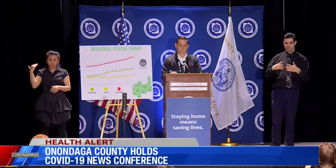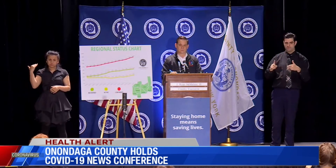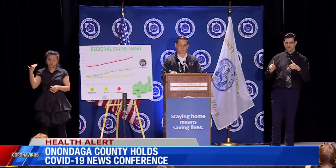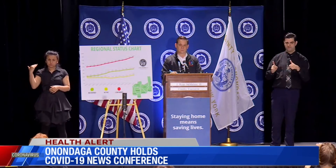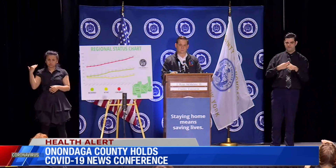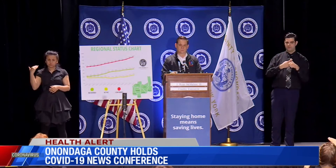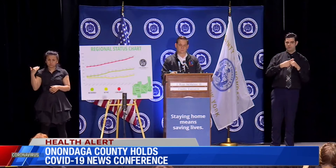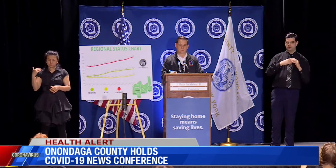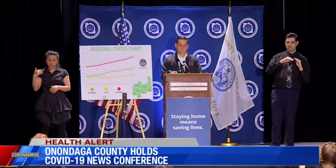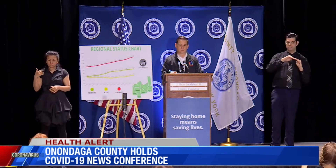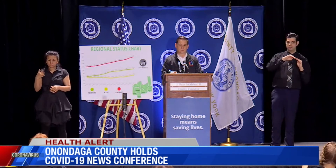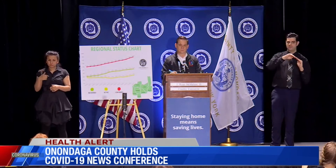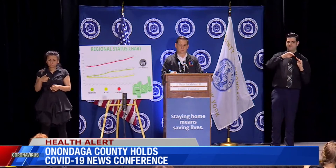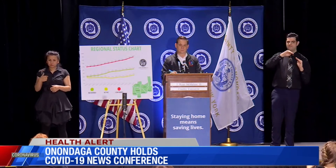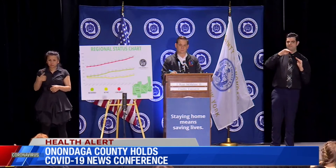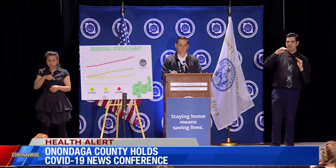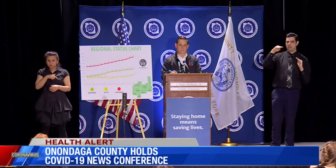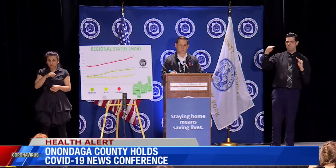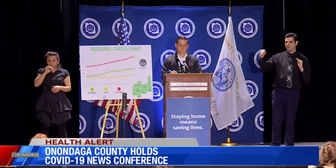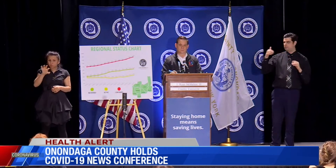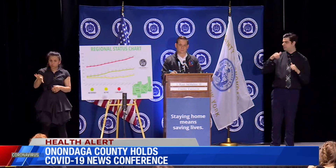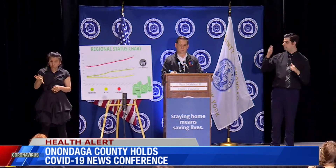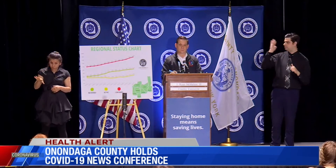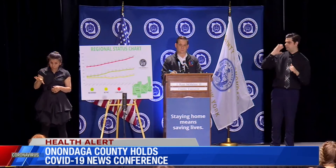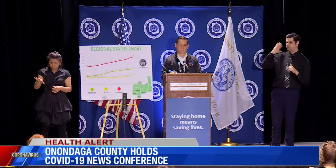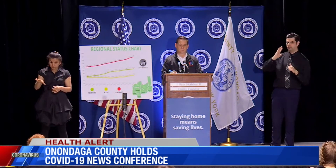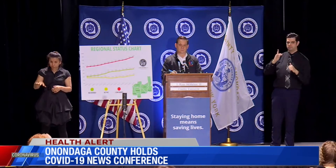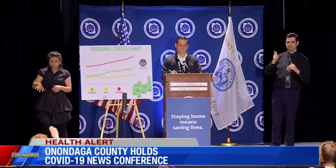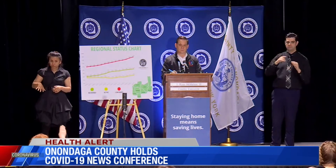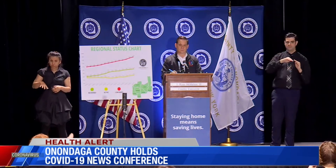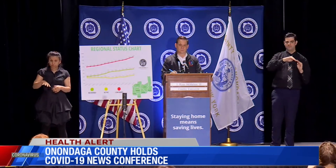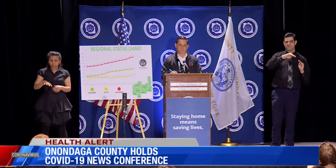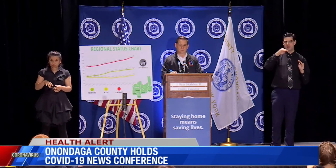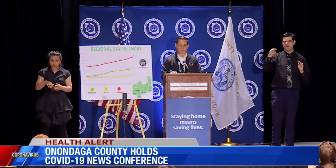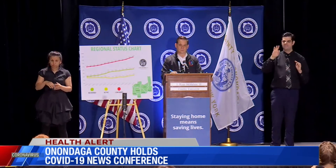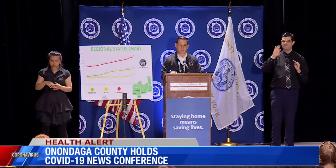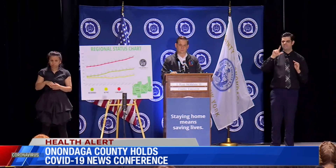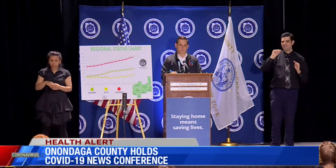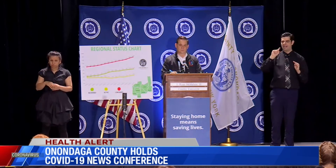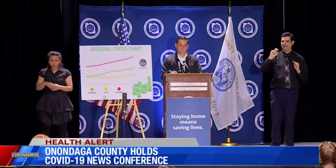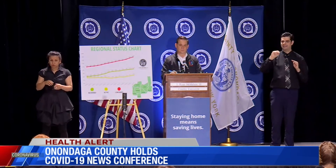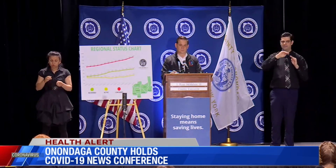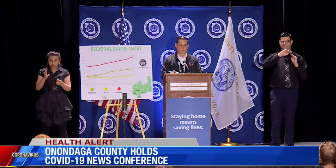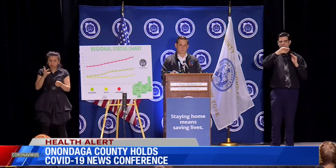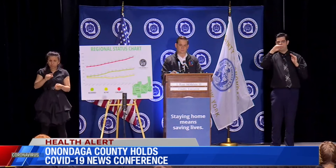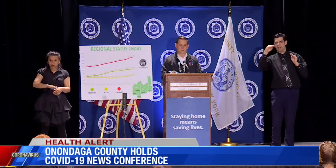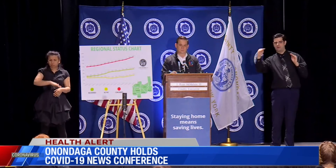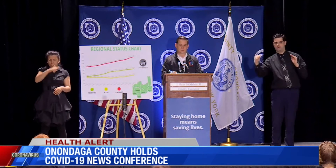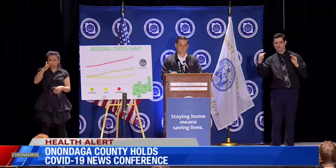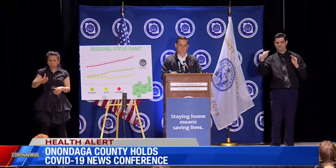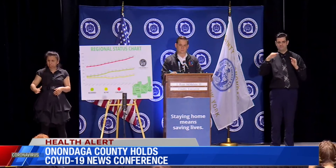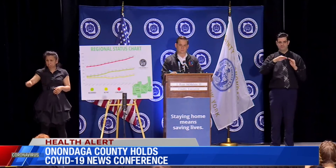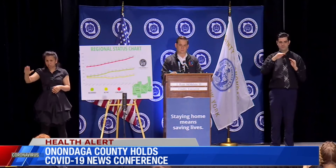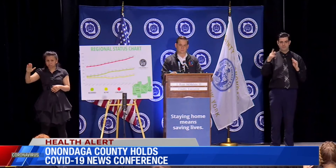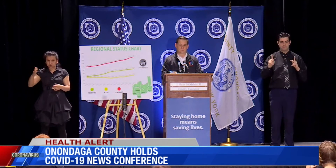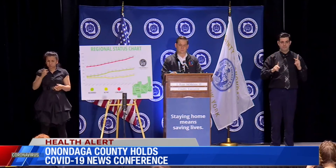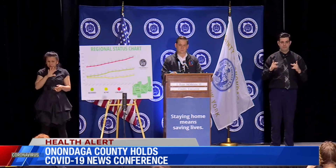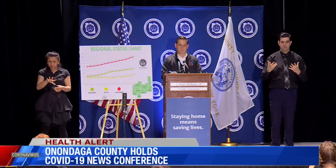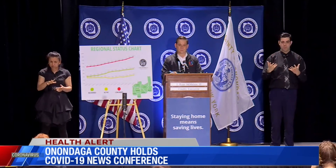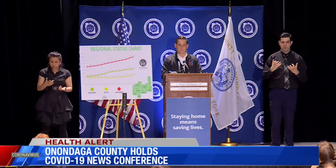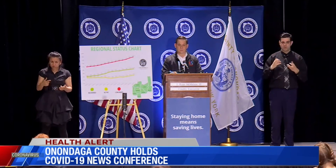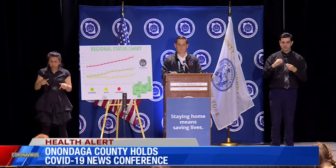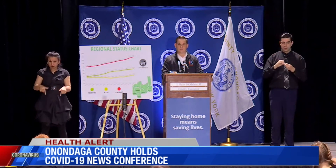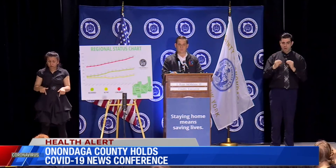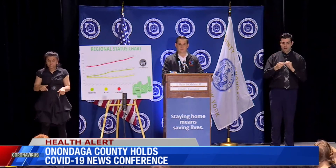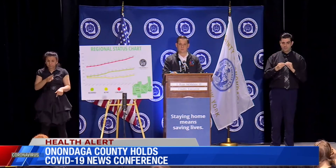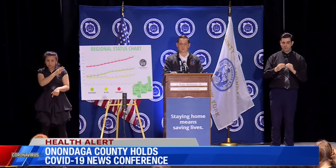the curve. As much as people want these numbers to be zero, aren't we doing what we set out to